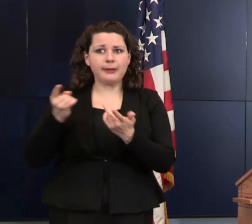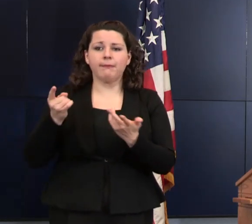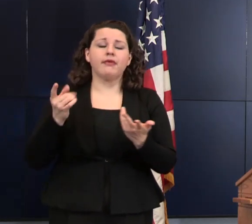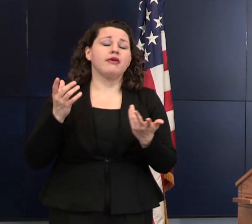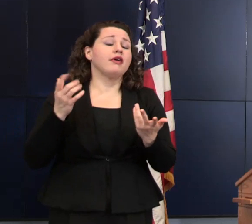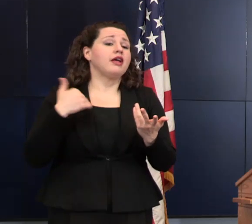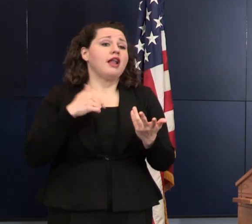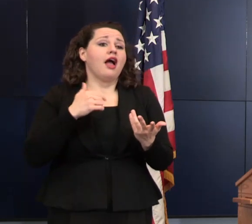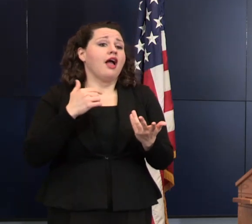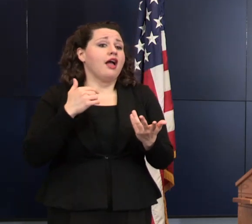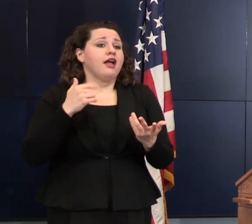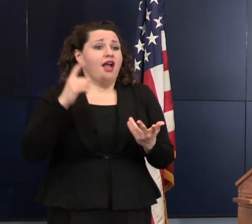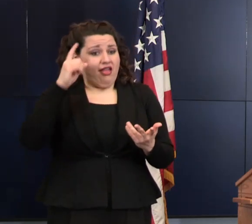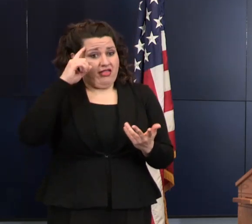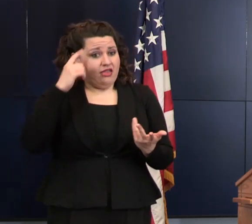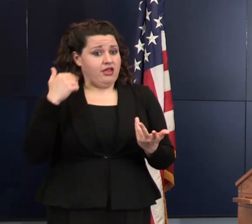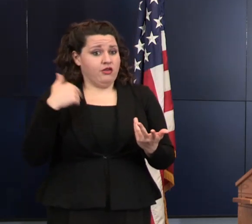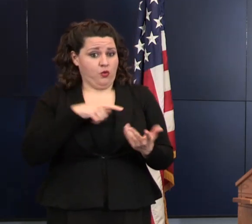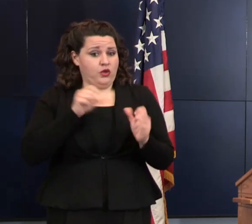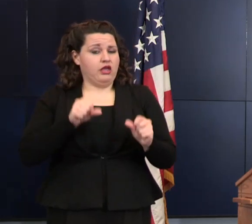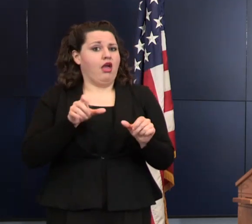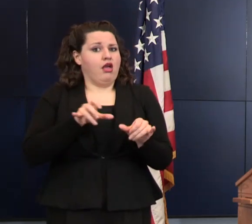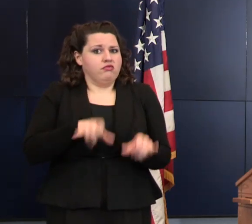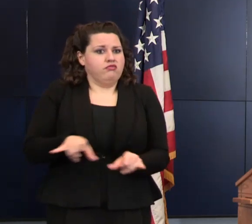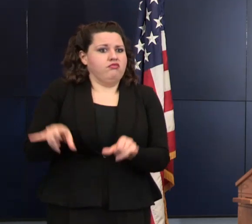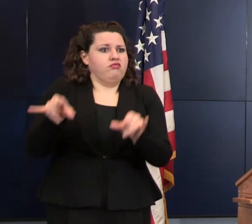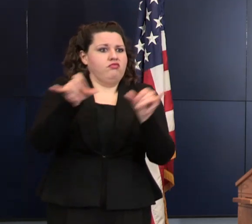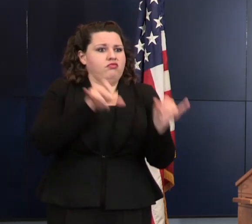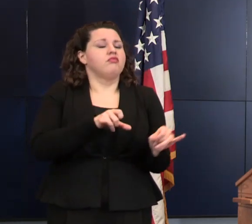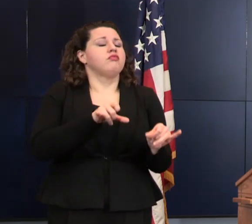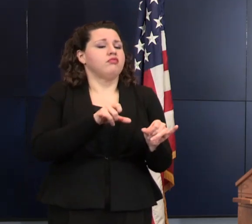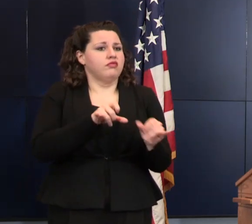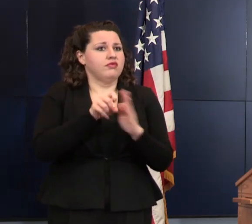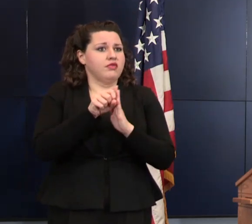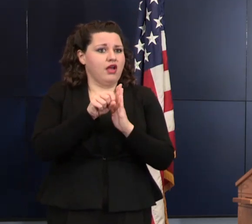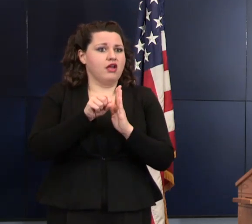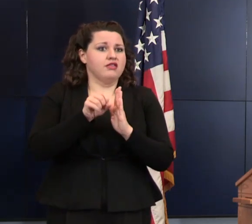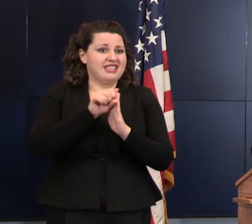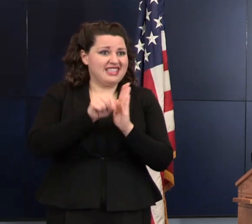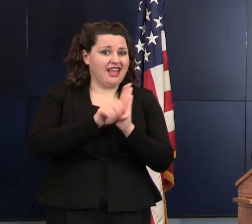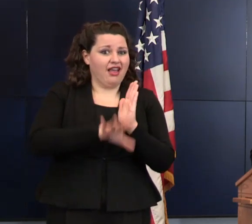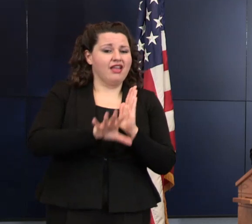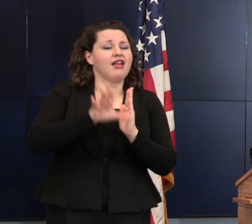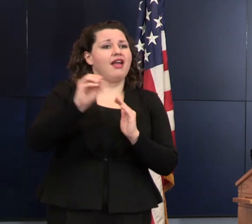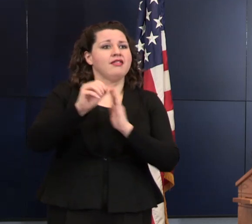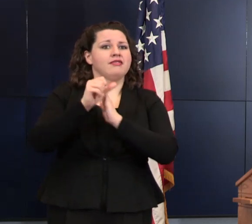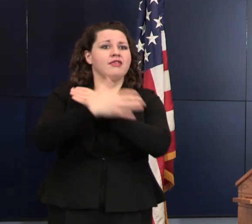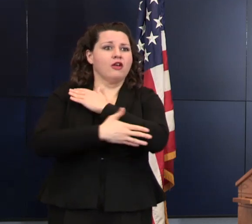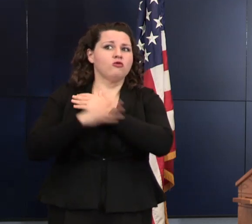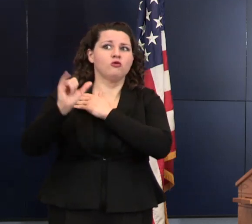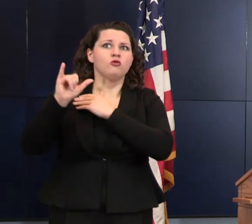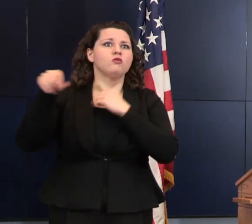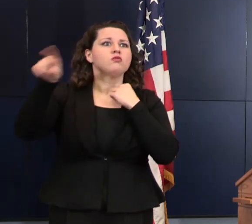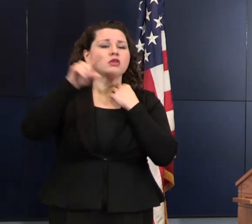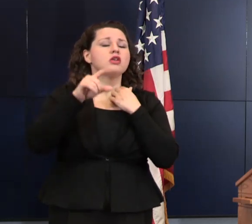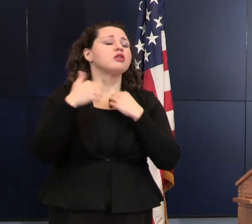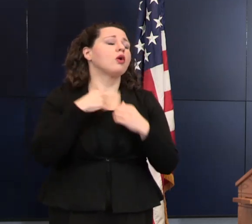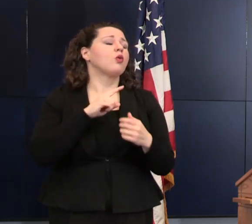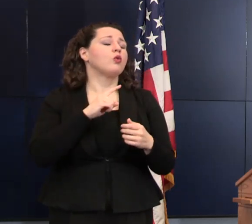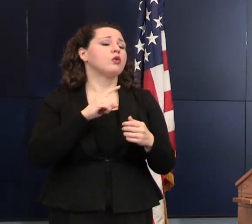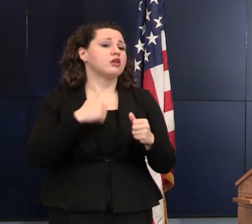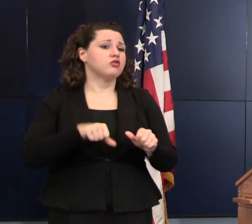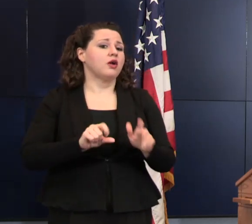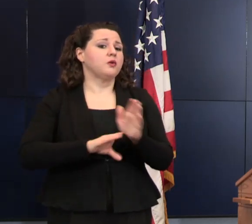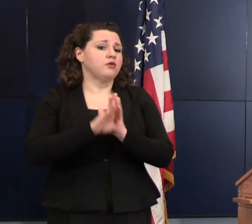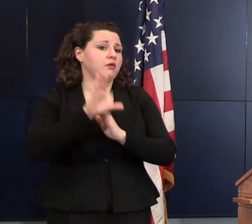Again, I think the more that we can do that, it's more consistent across not only the state of Iowa, but across the country. So we are working on what that looks like, and